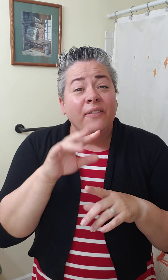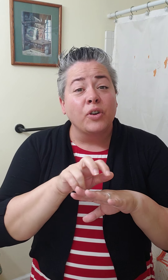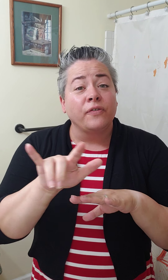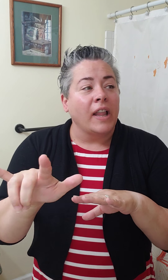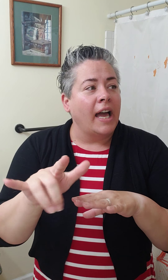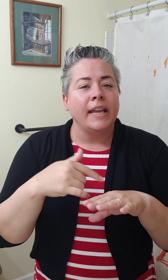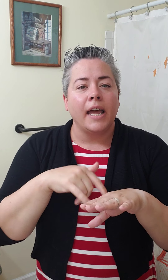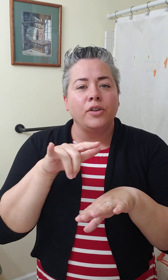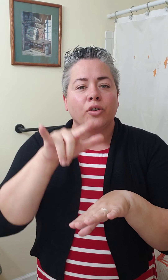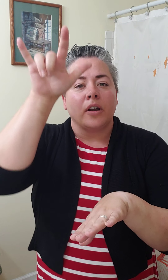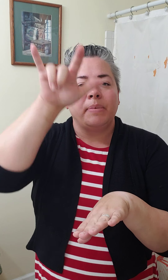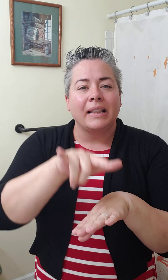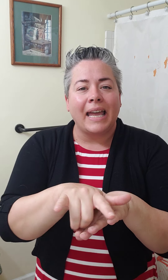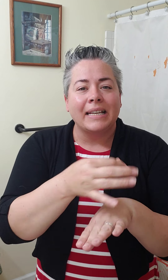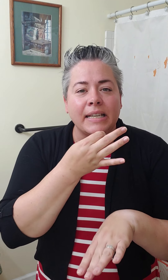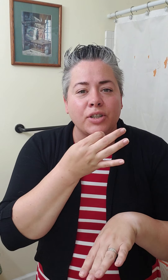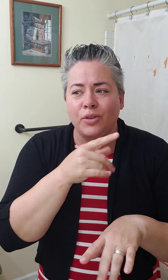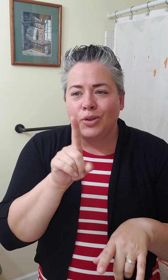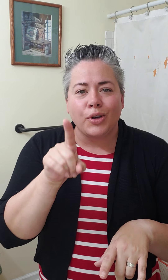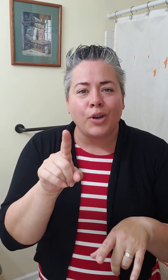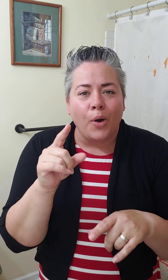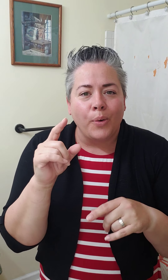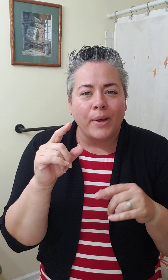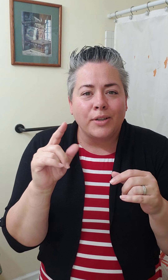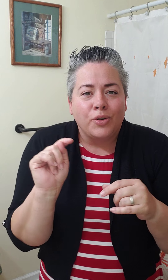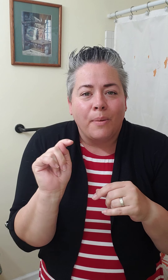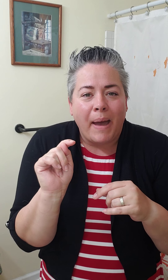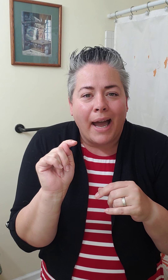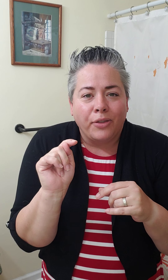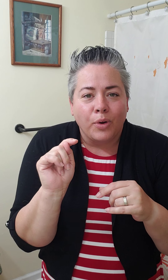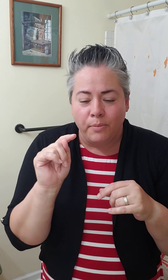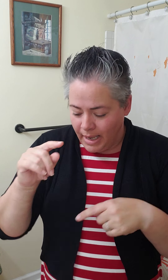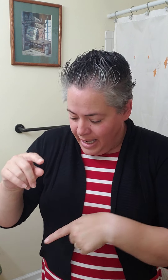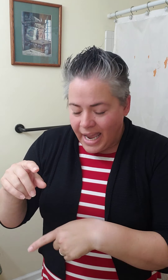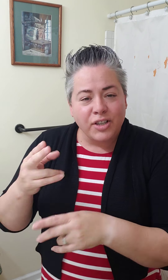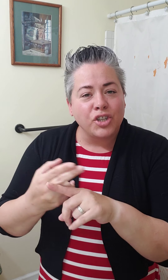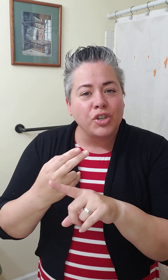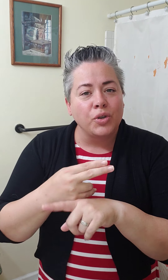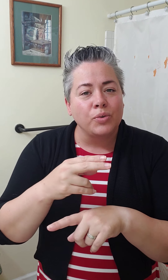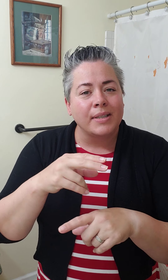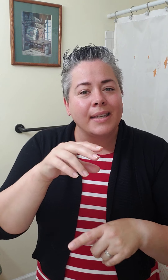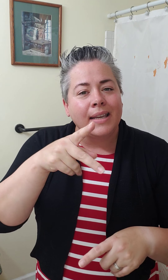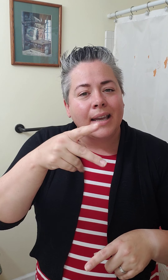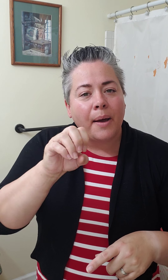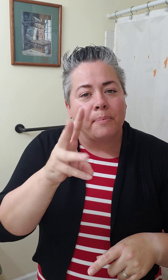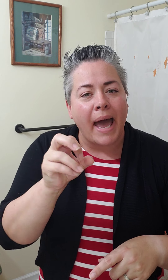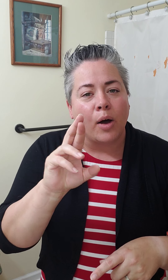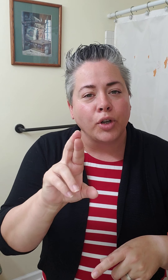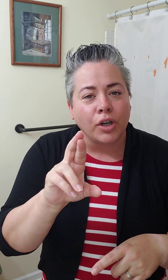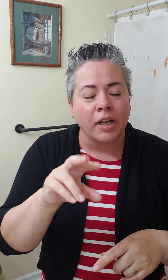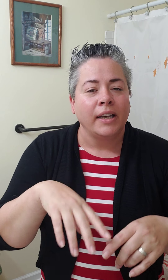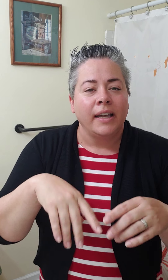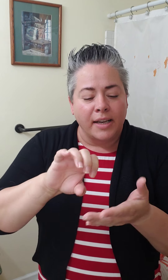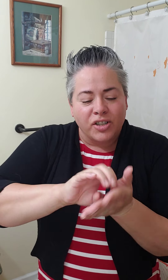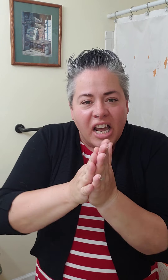you're flying and you're going to be landing soon, you can go into the bathroom and just use the powder and just kind of,